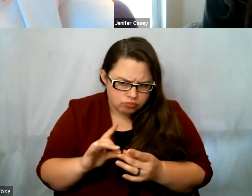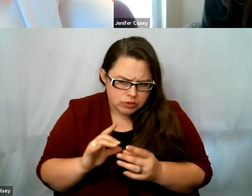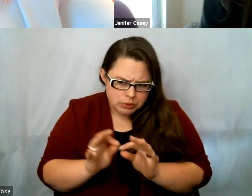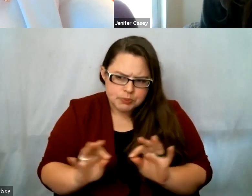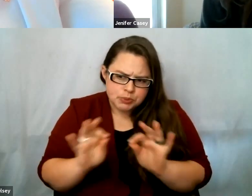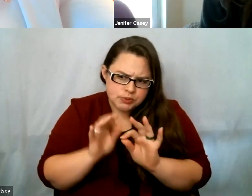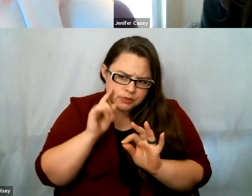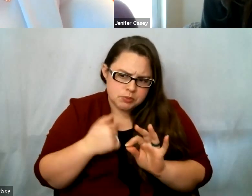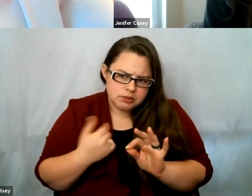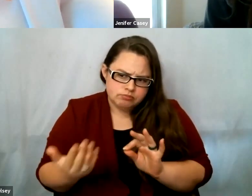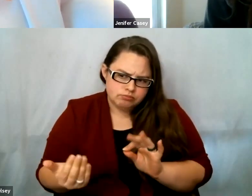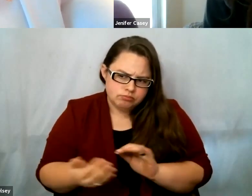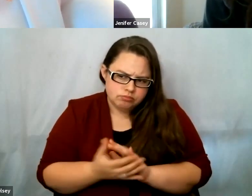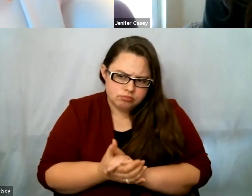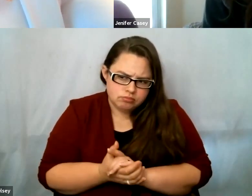me. And